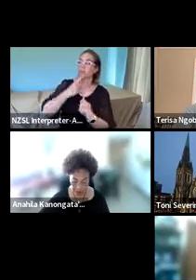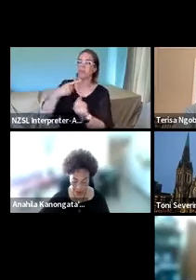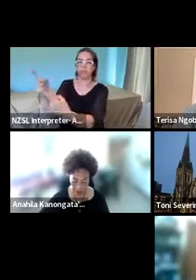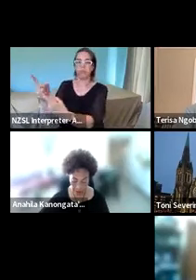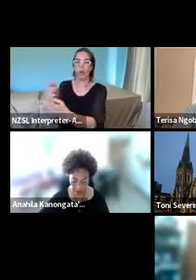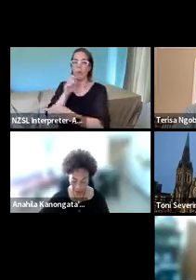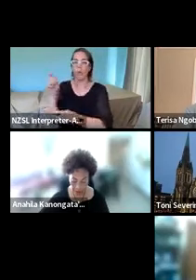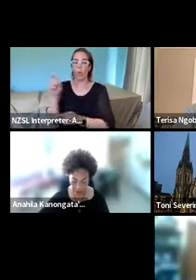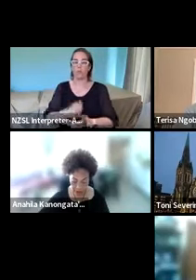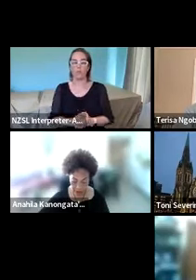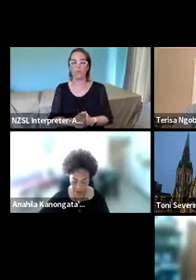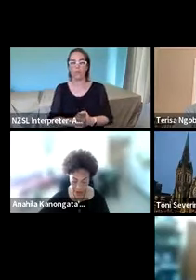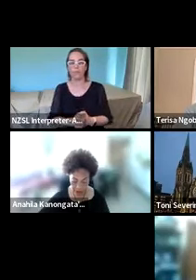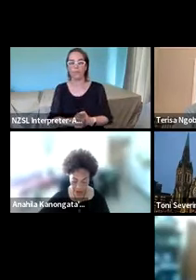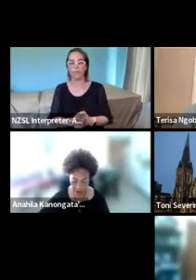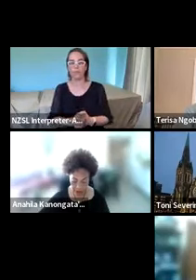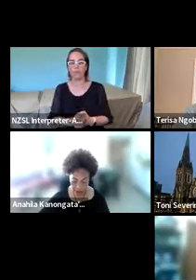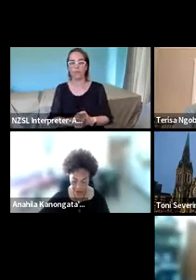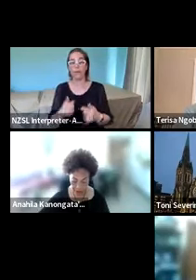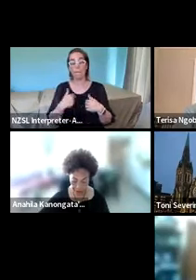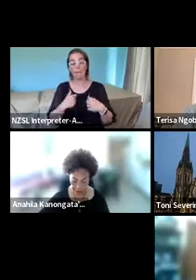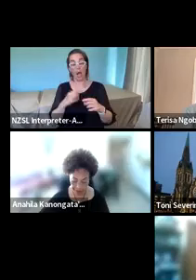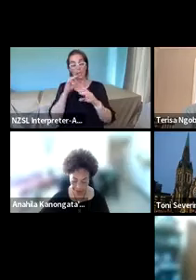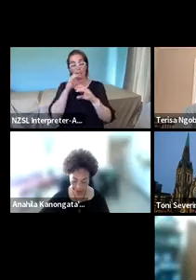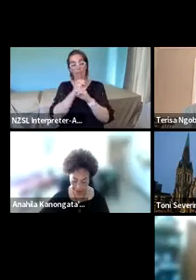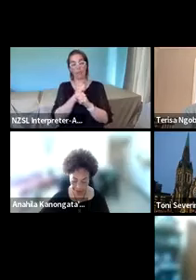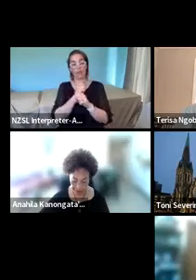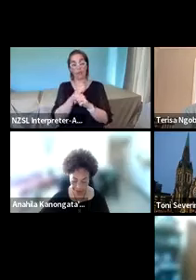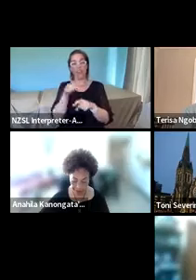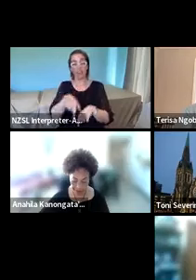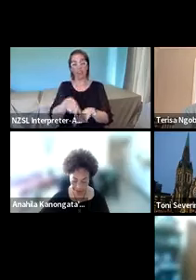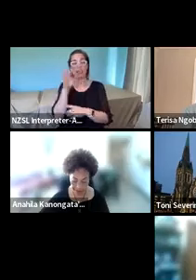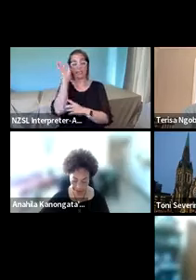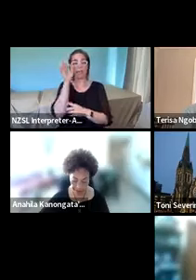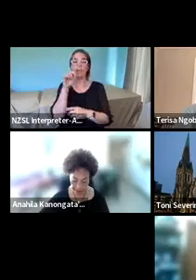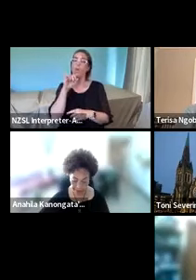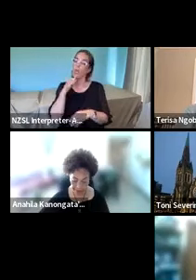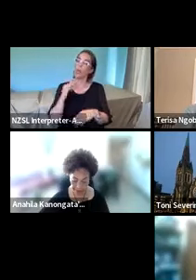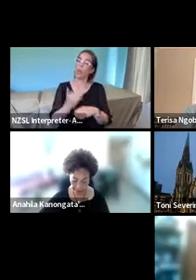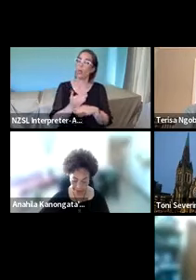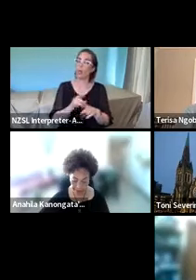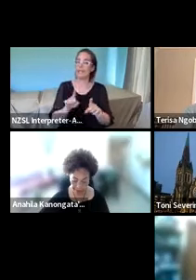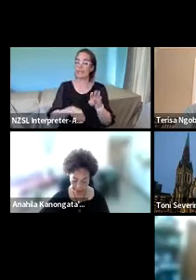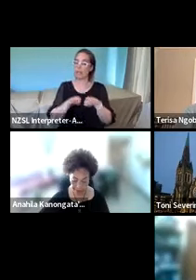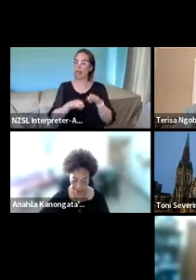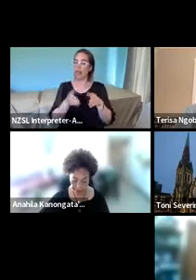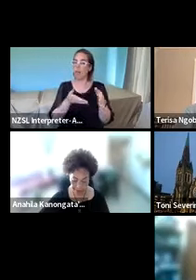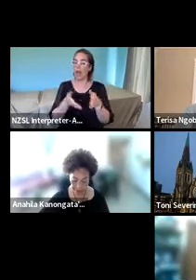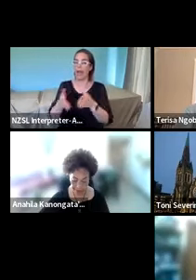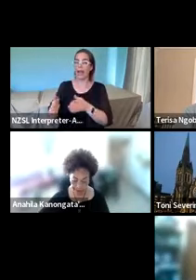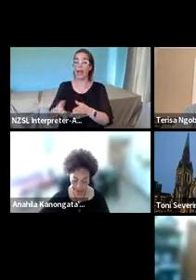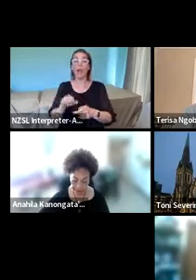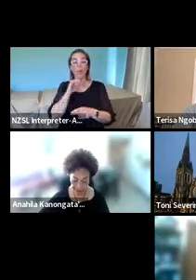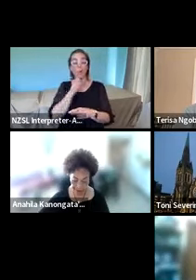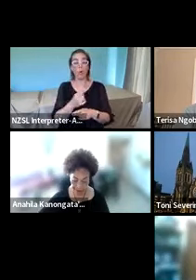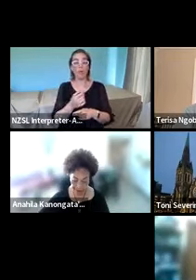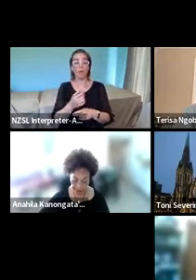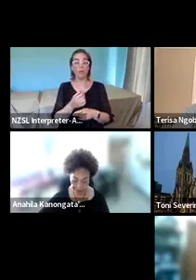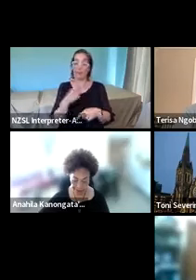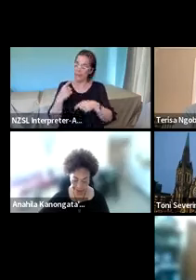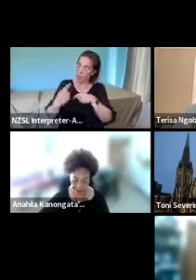assumed, my assumption would be that this committee would work in a similar sort of way, that they would give annual